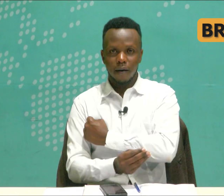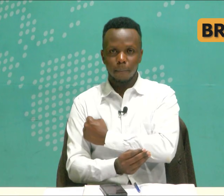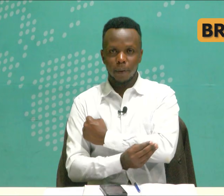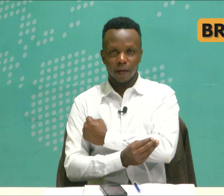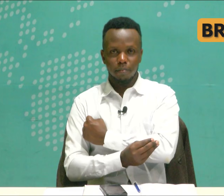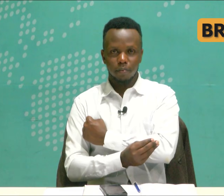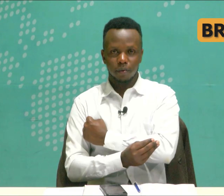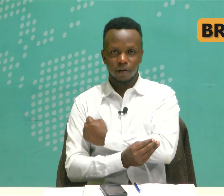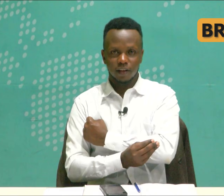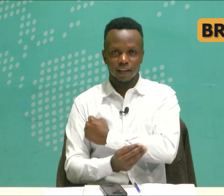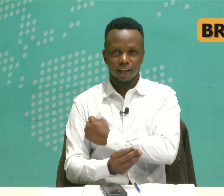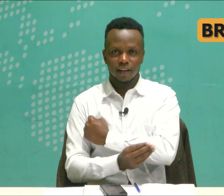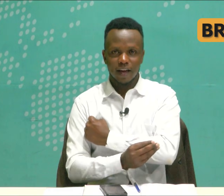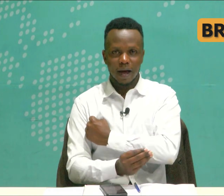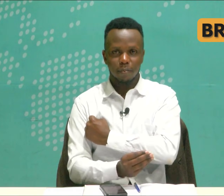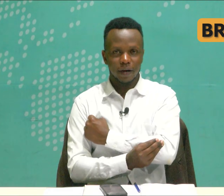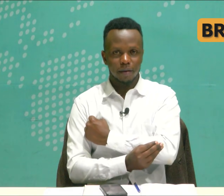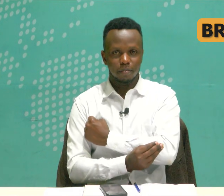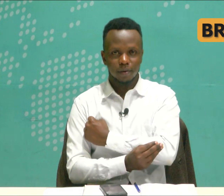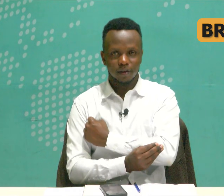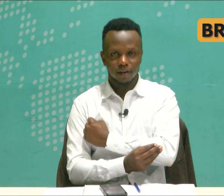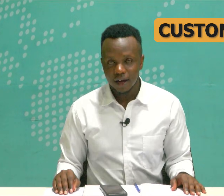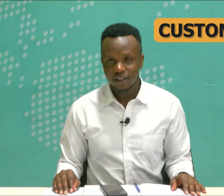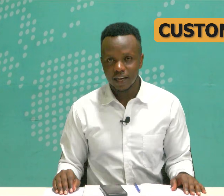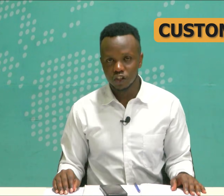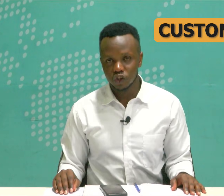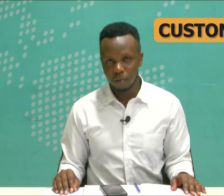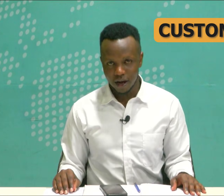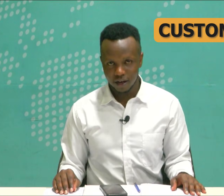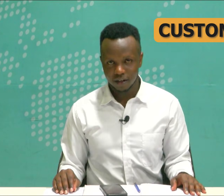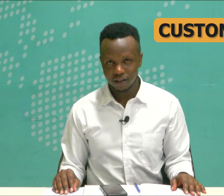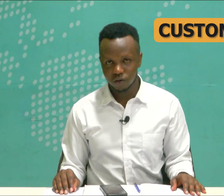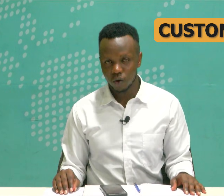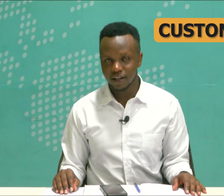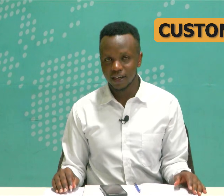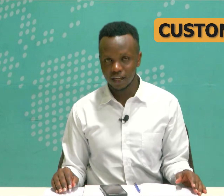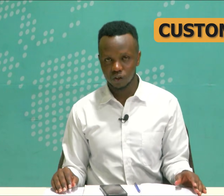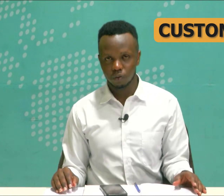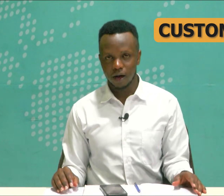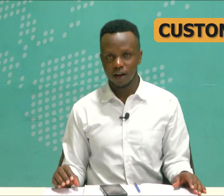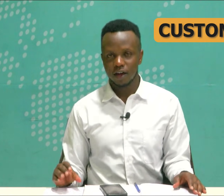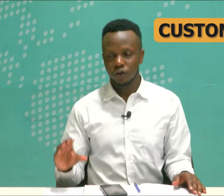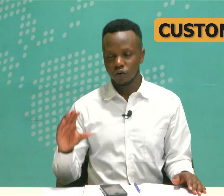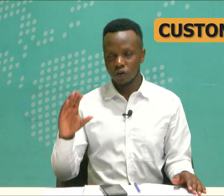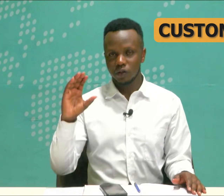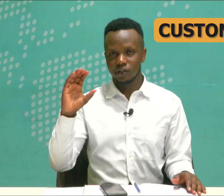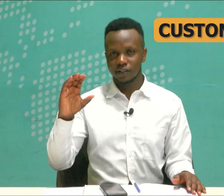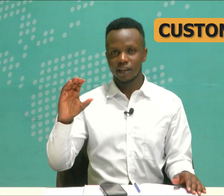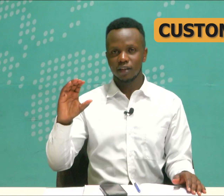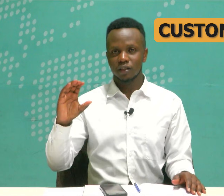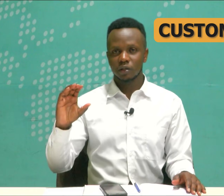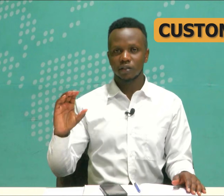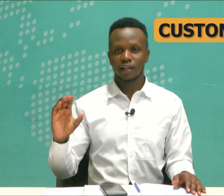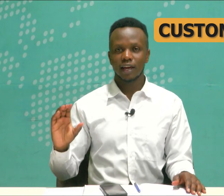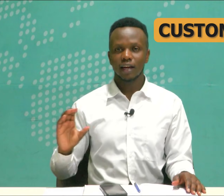bribe, bribe. Customer, the word customer, you see, you say